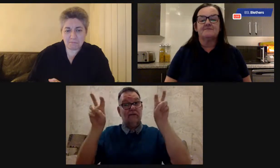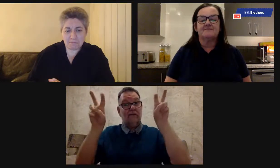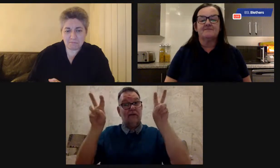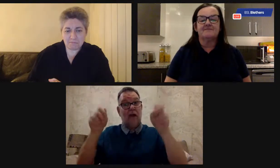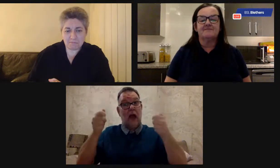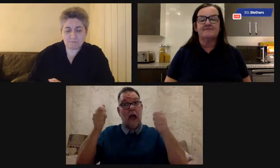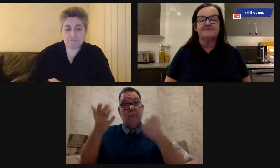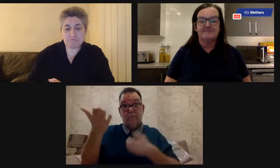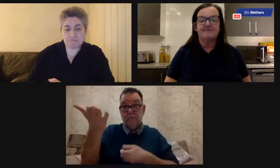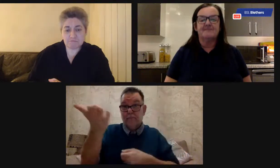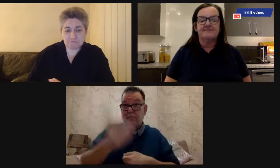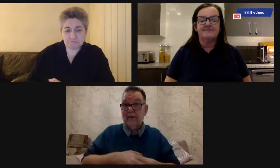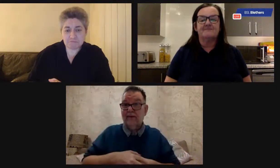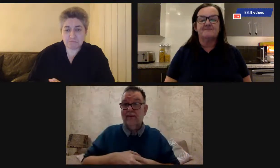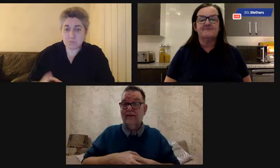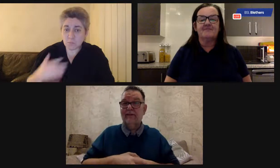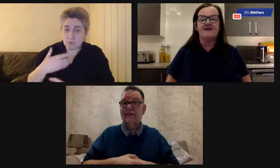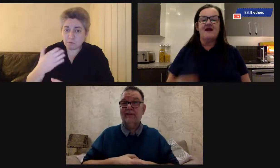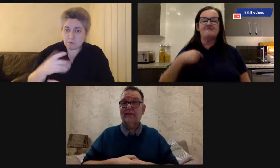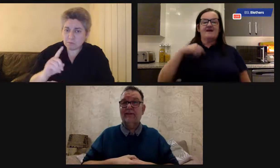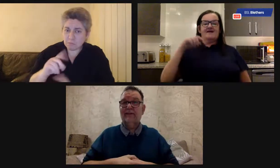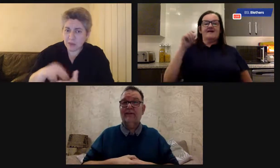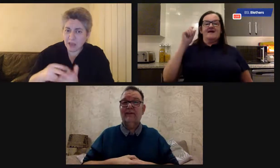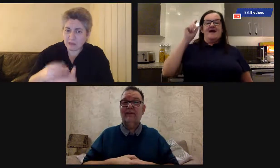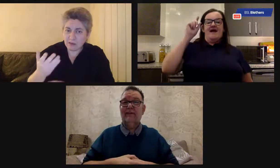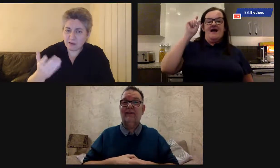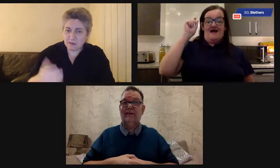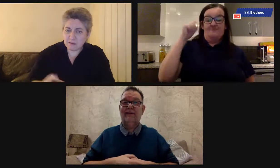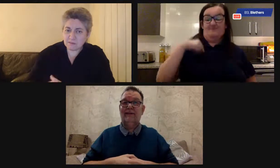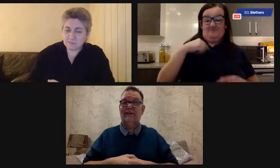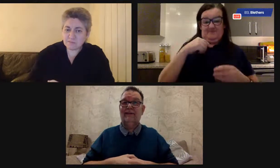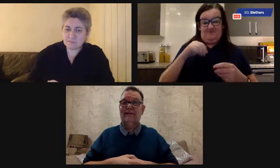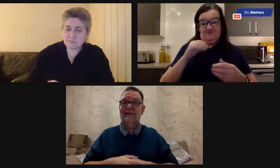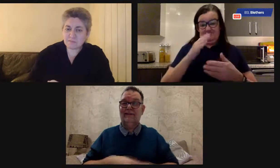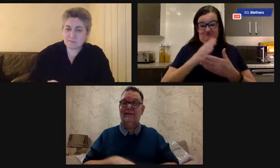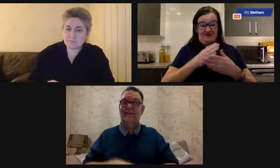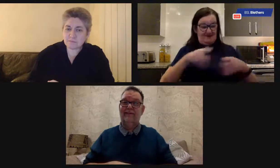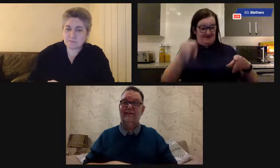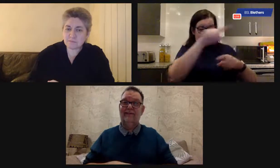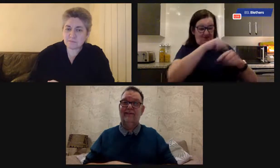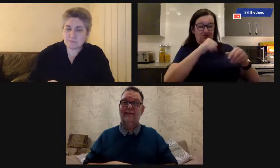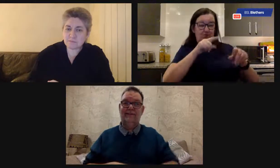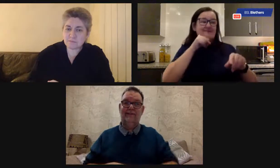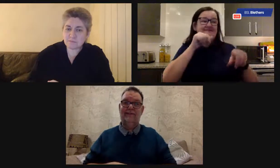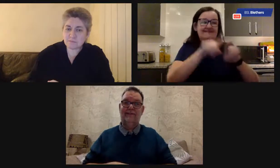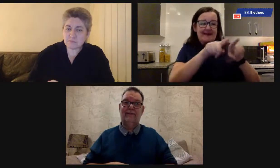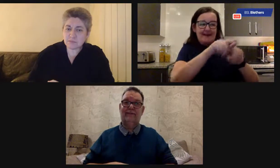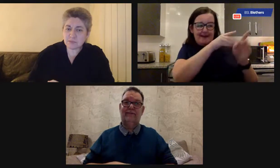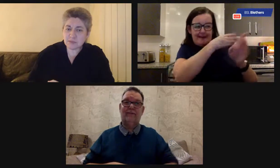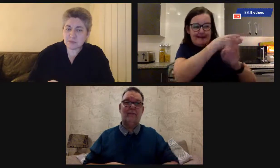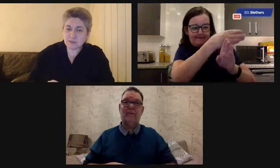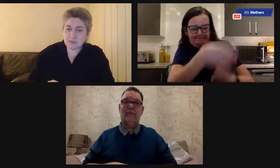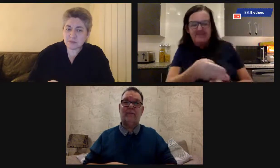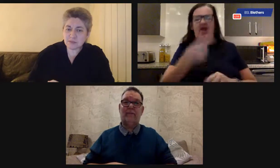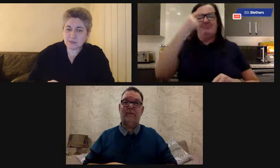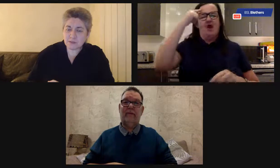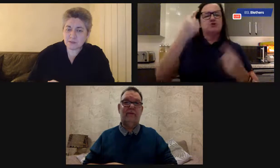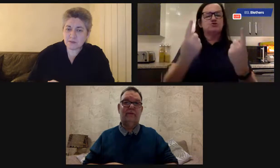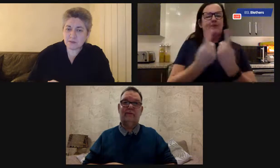bowling. So we're looking, we've got an idea. Pam, come on, it's your idea. Come on. Well, really,